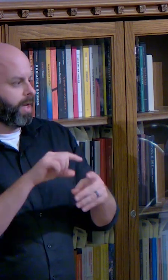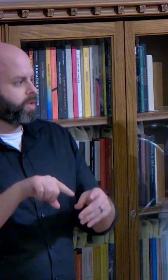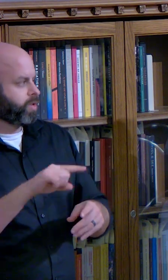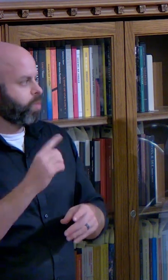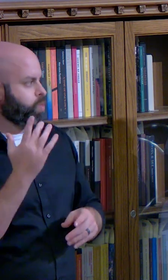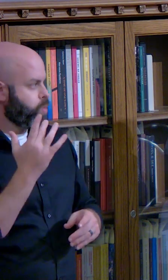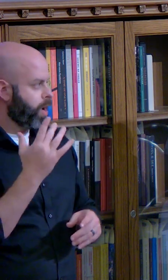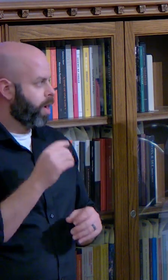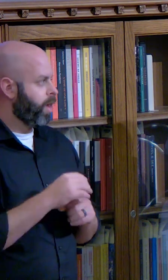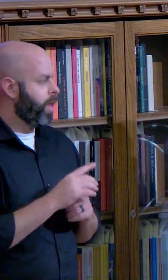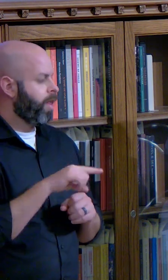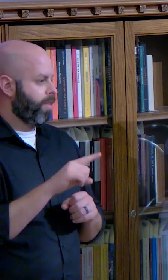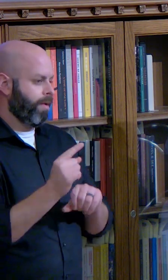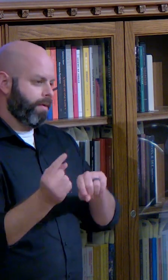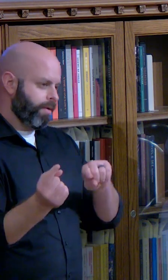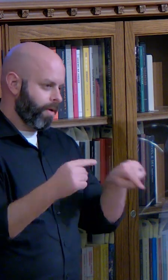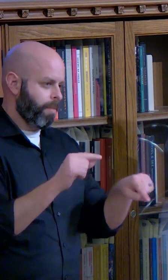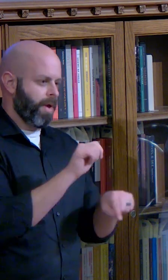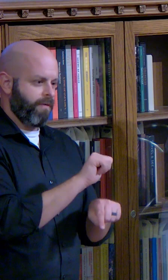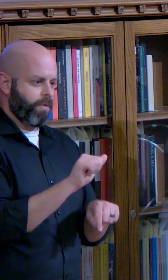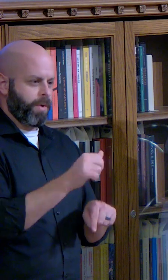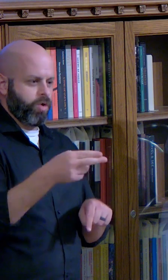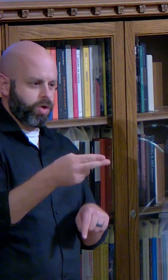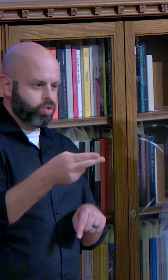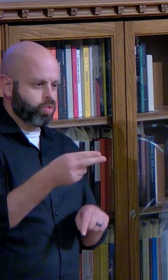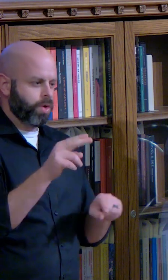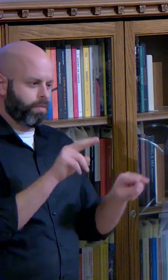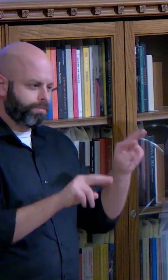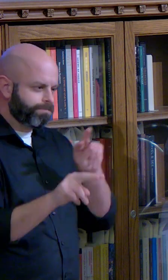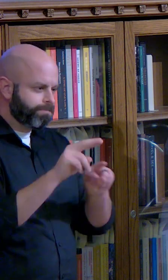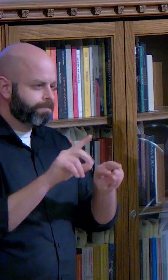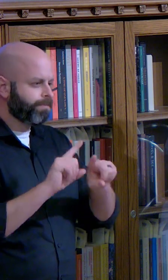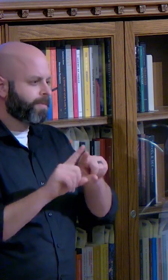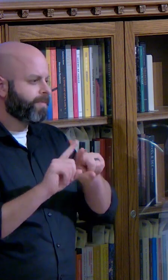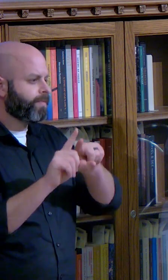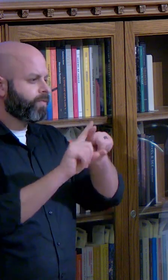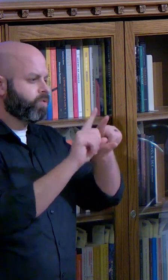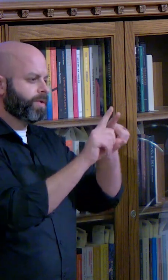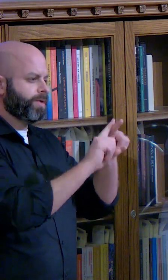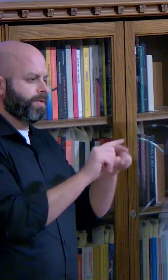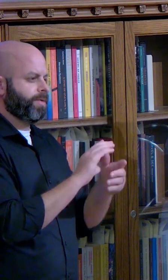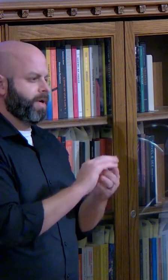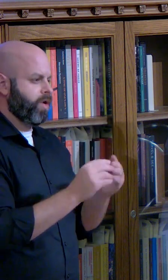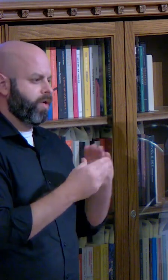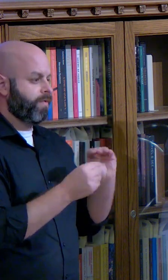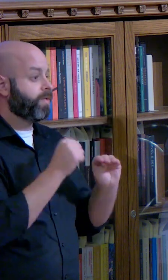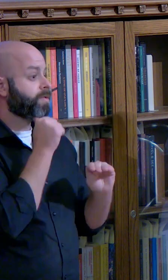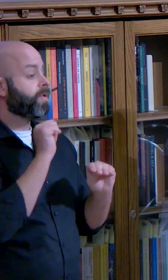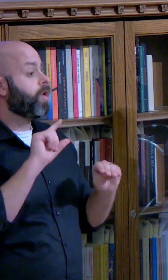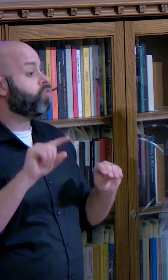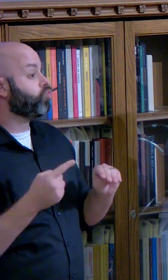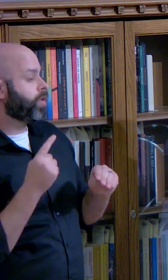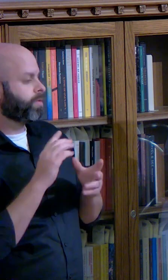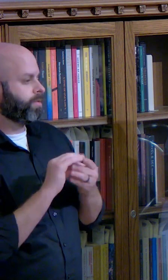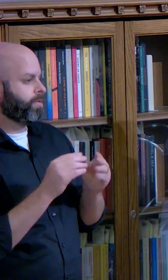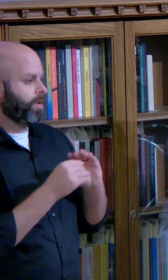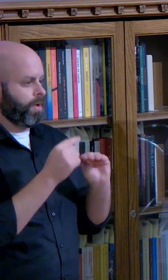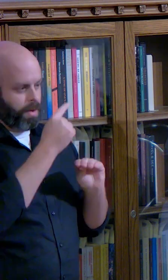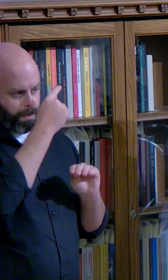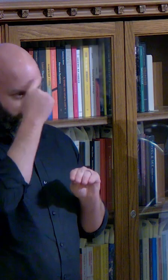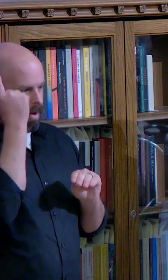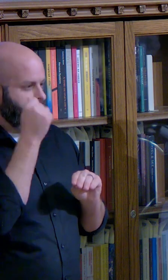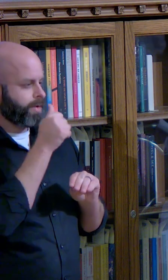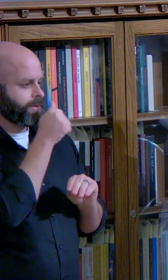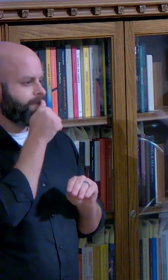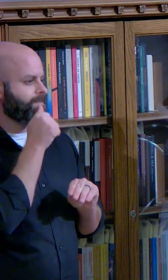because they come to African-American history looking at different narratives other than The Narrative of black